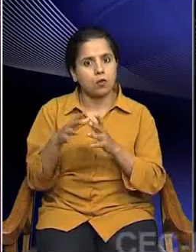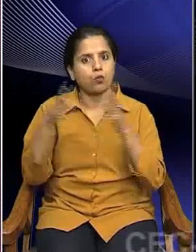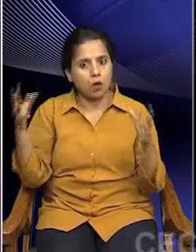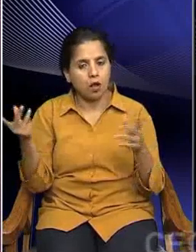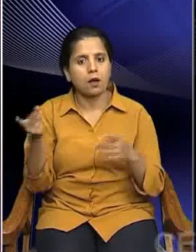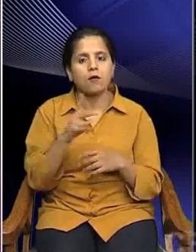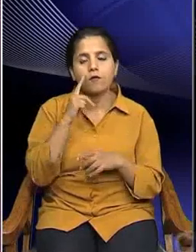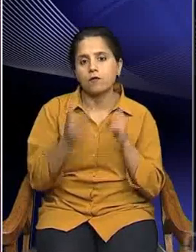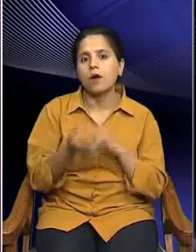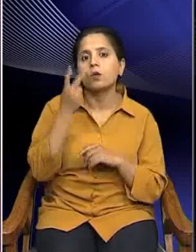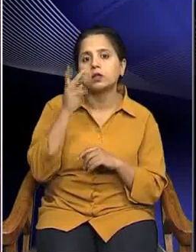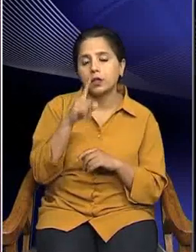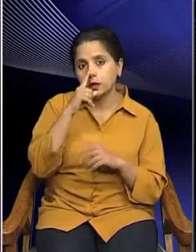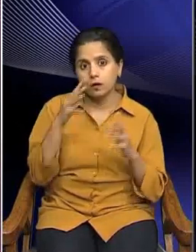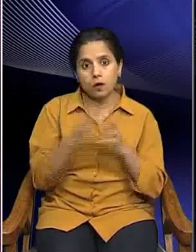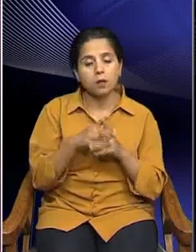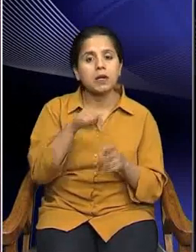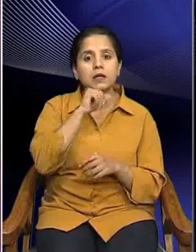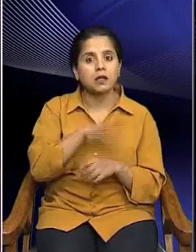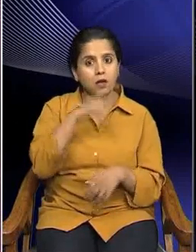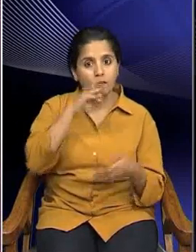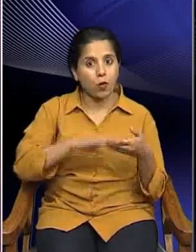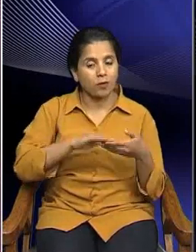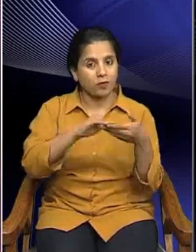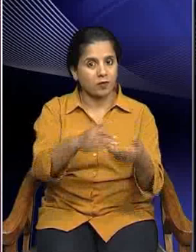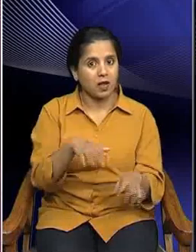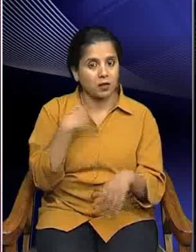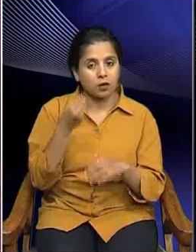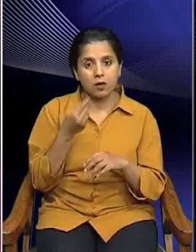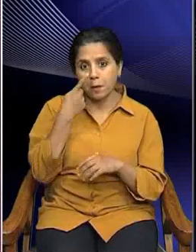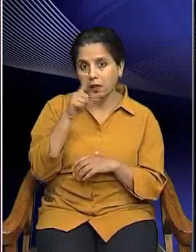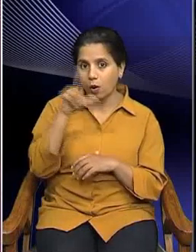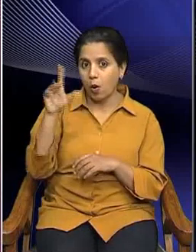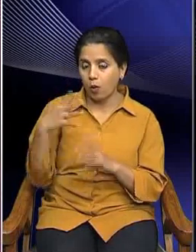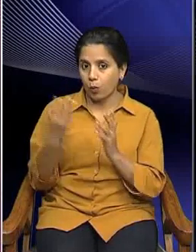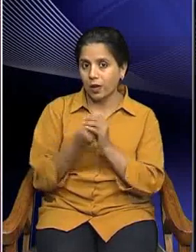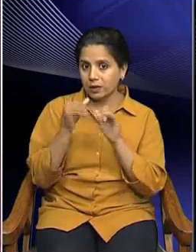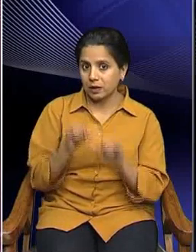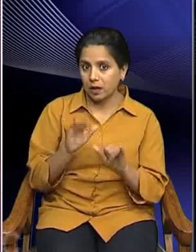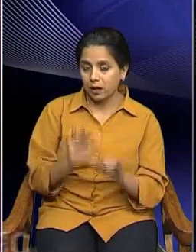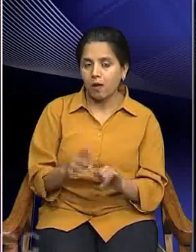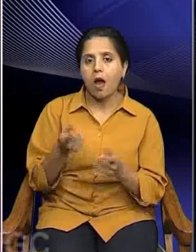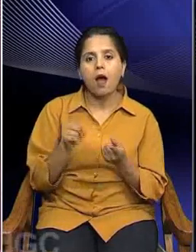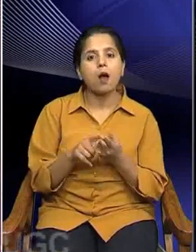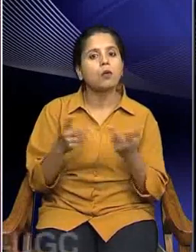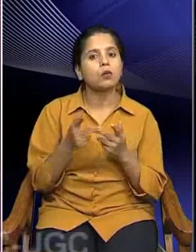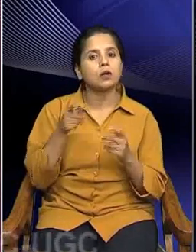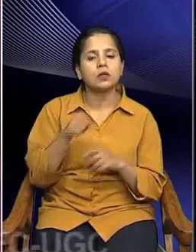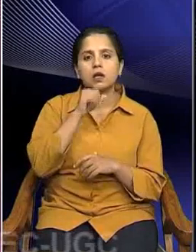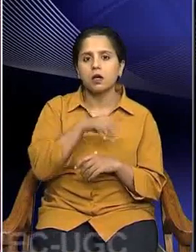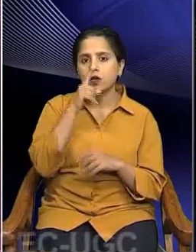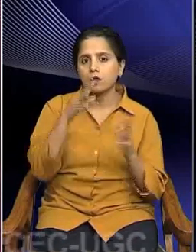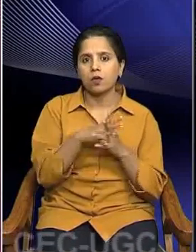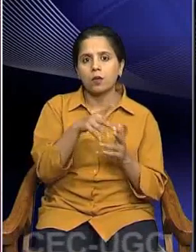been found that women, young married women, if they're staying with such mother-in-laws, what is happening is that these young women